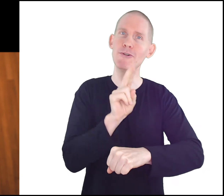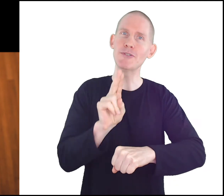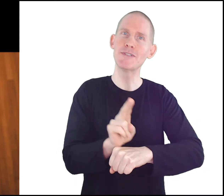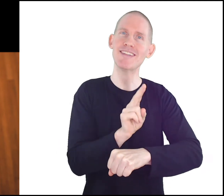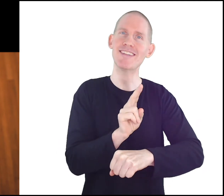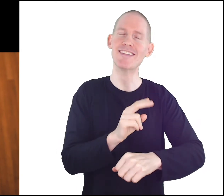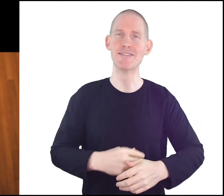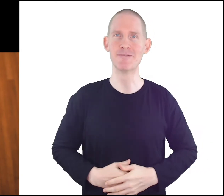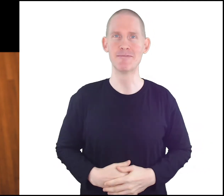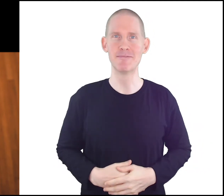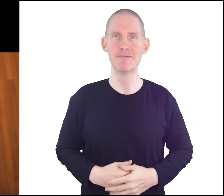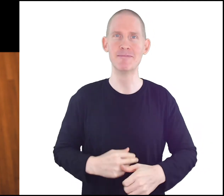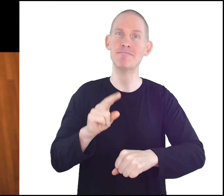Use.